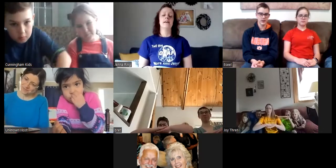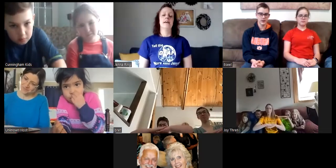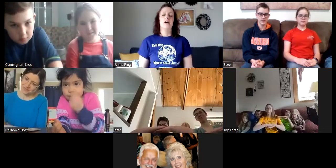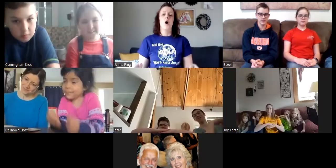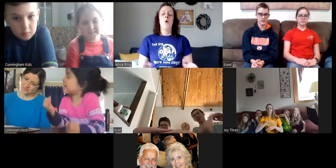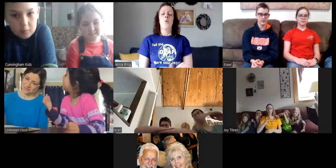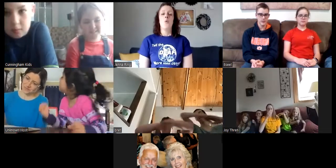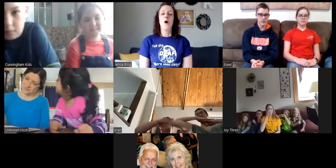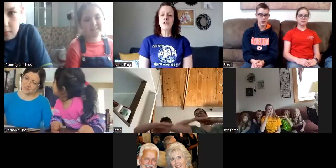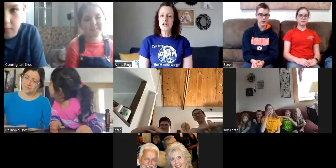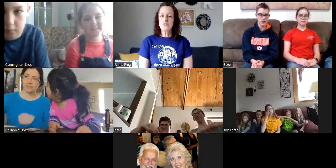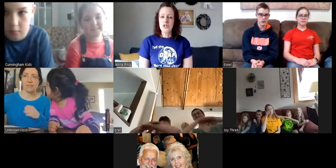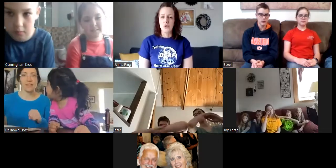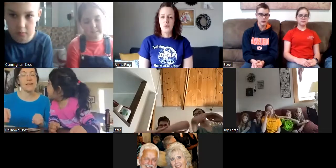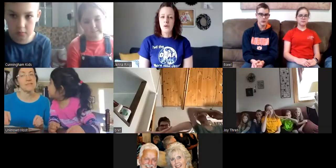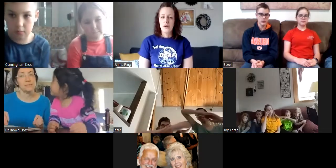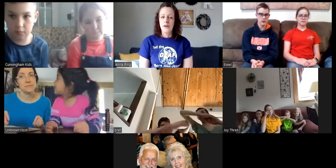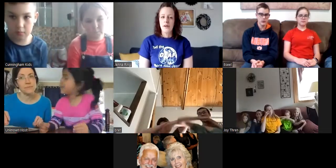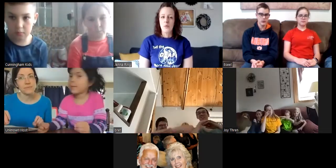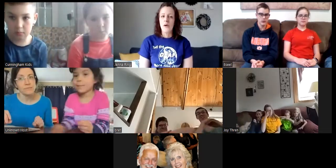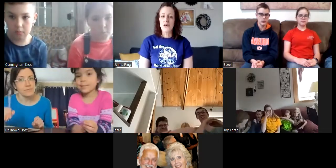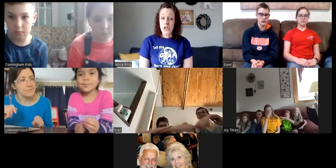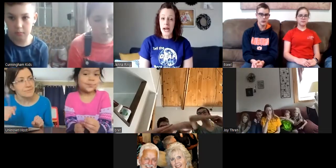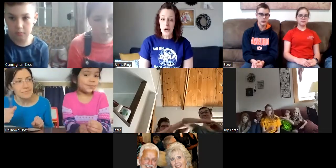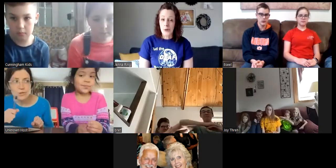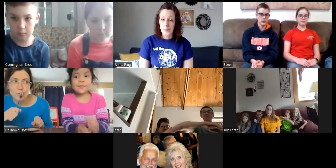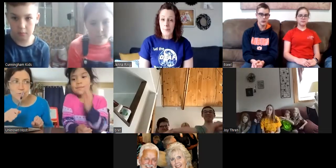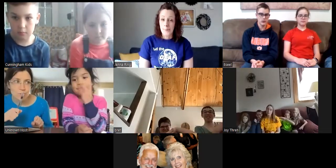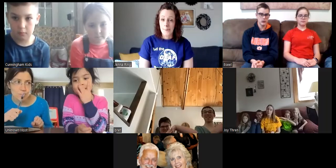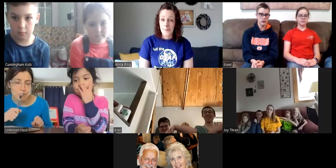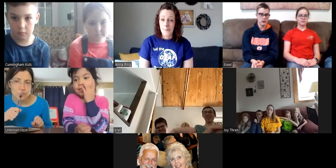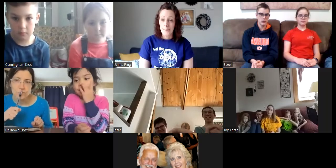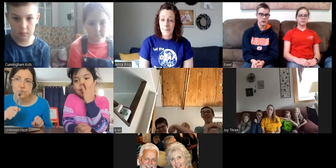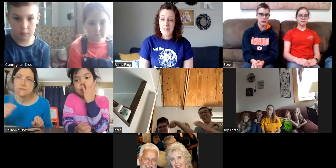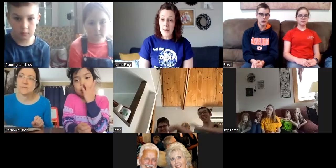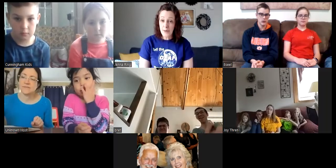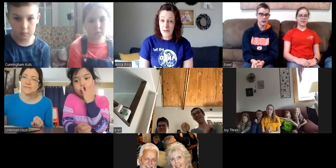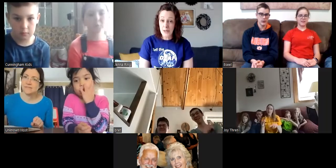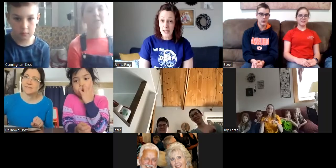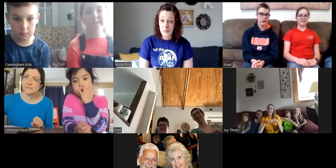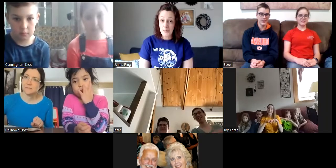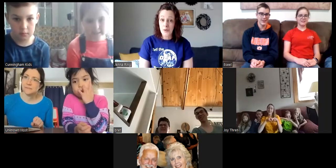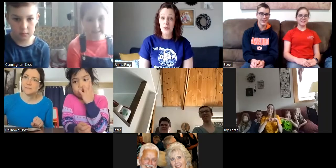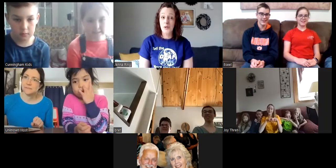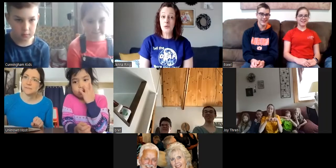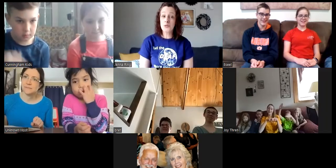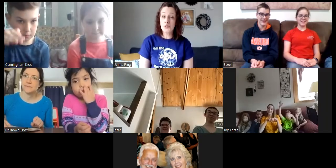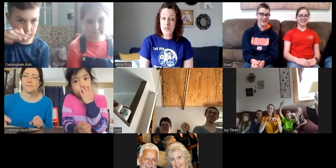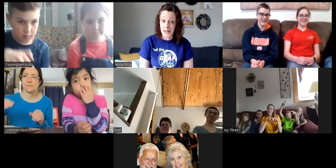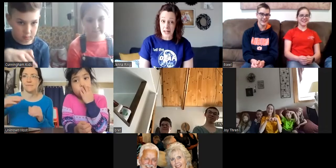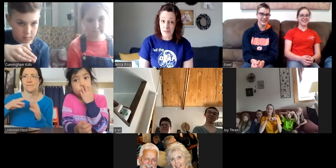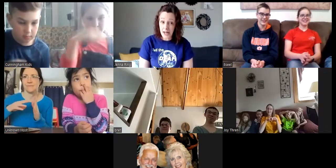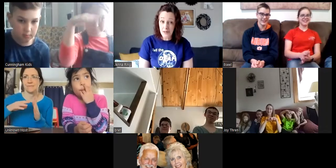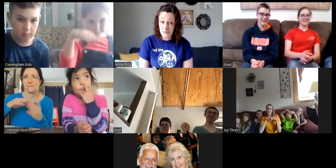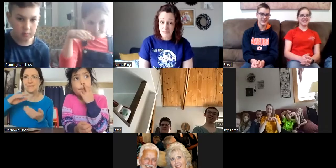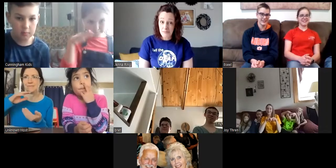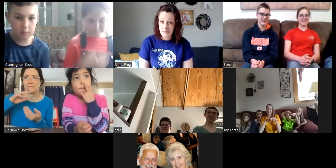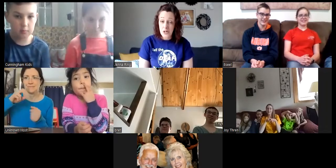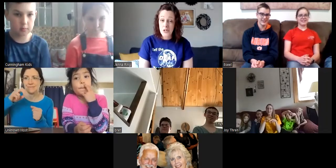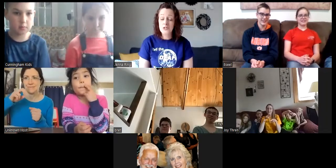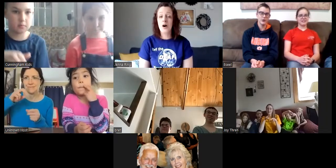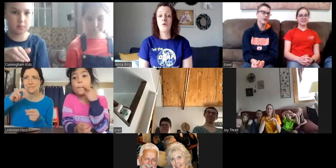right. What do you do with a chair? Typically, you sit in it,